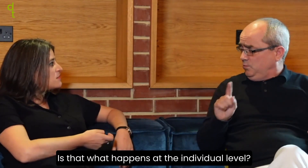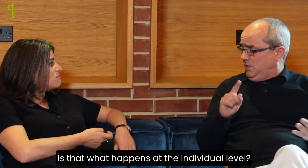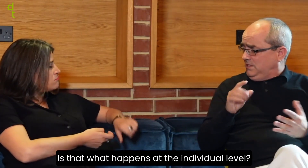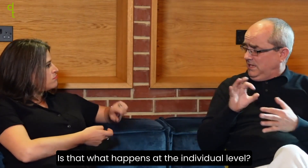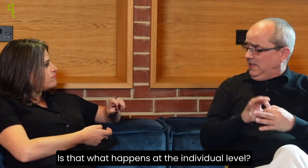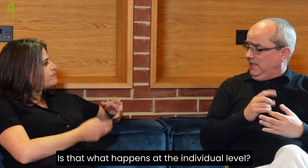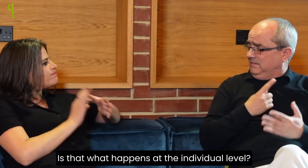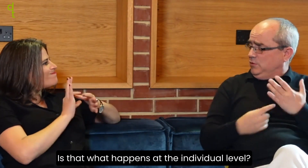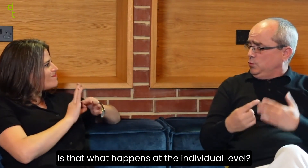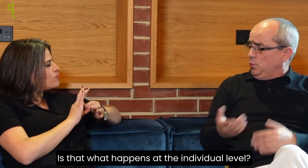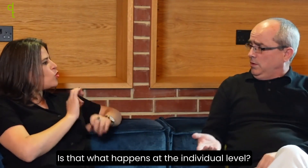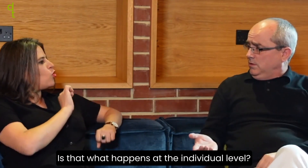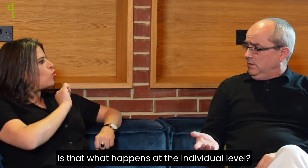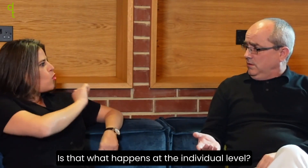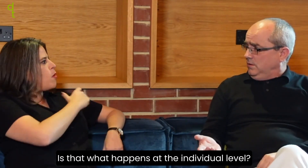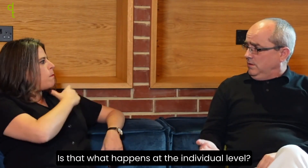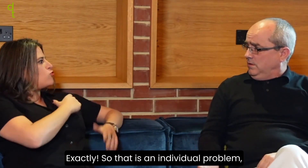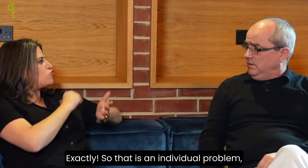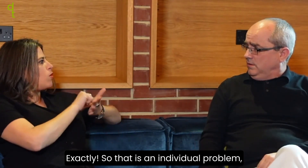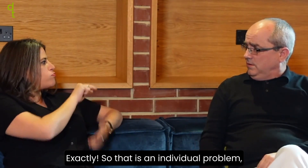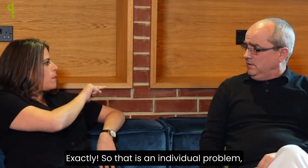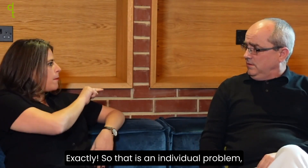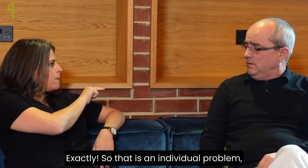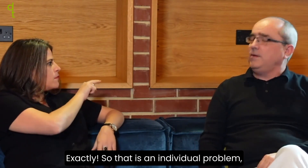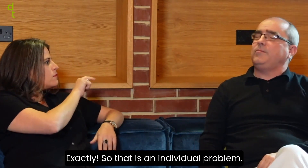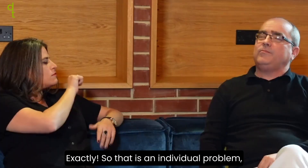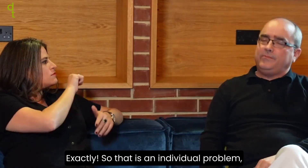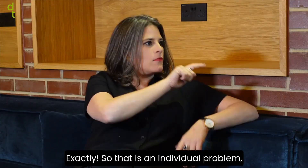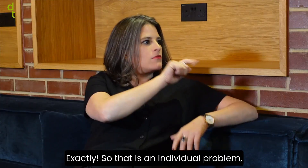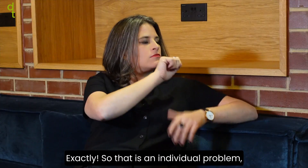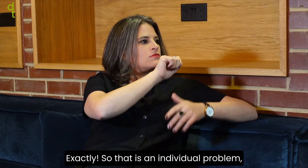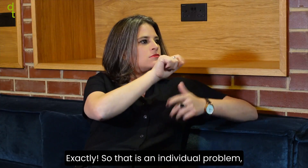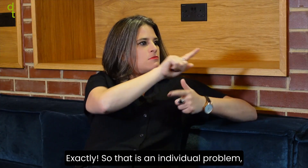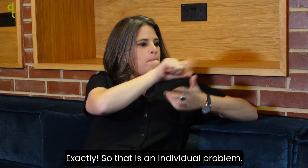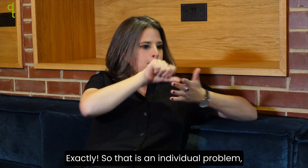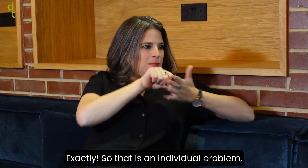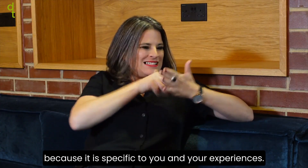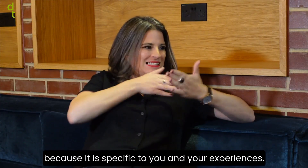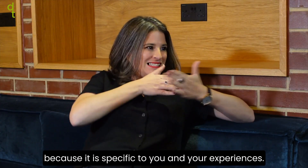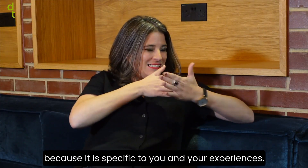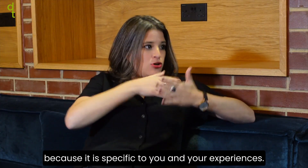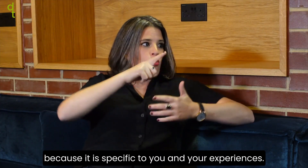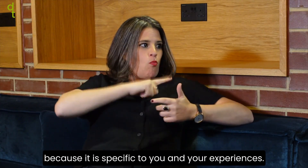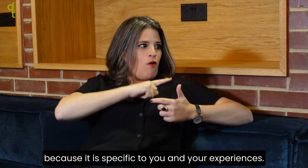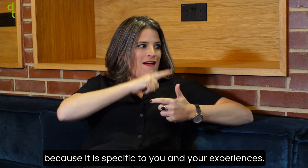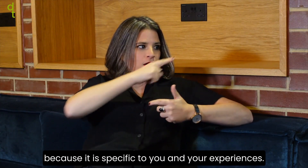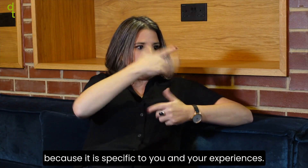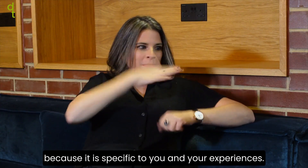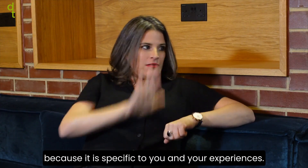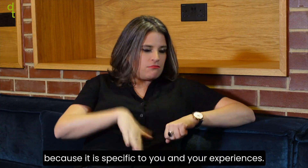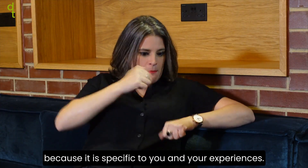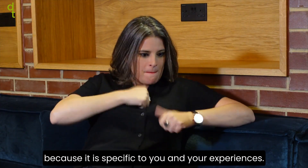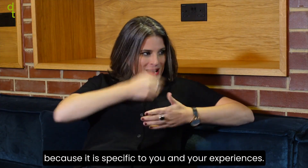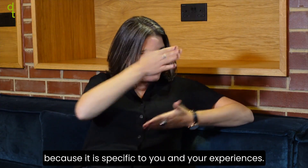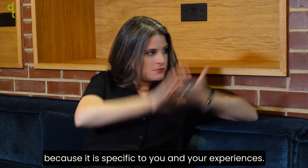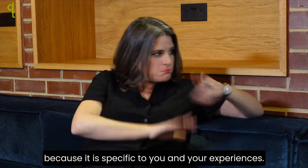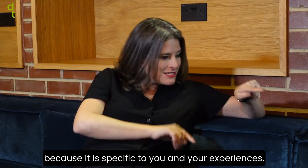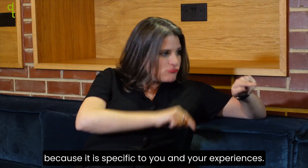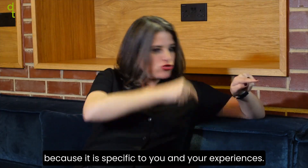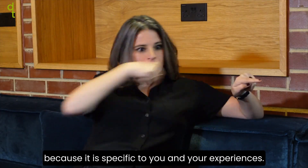what happens at the individual level? Exactly. So that is an individual problem because it is specific to you and your experiences. But